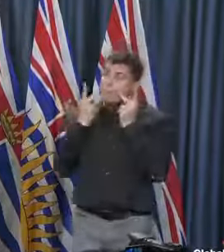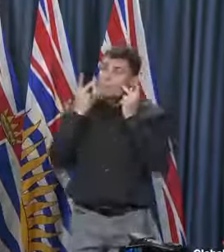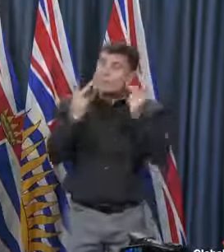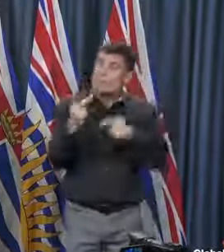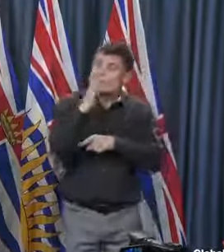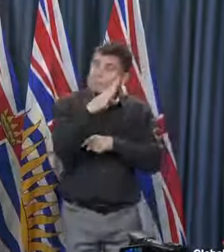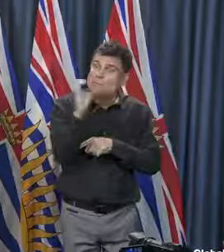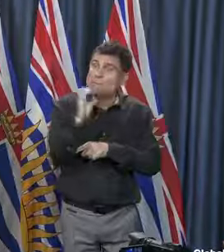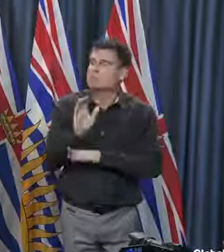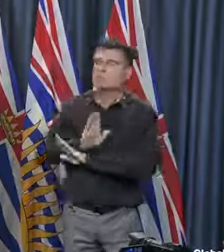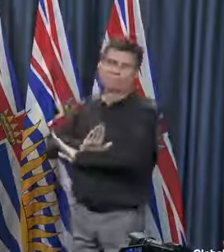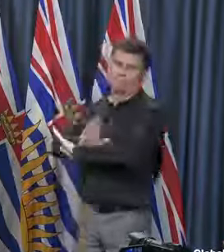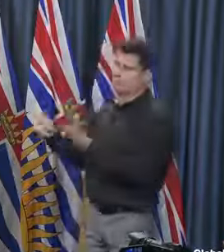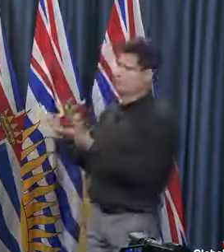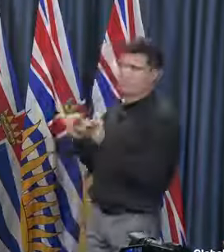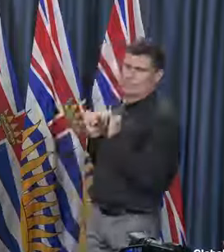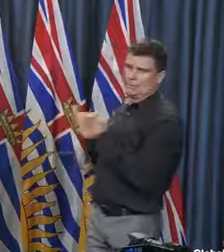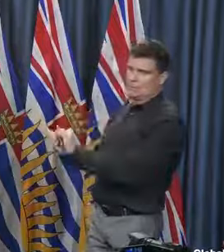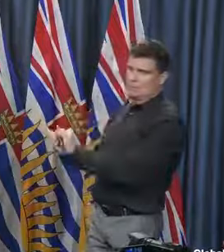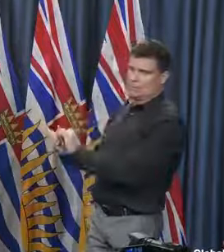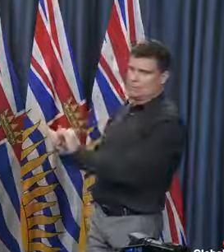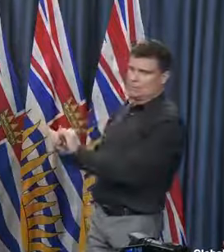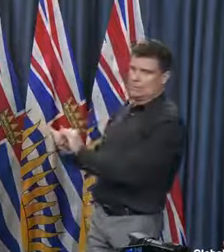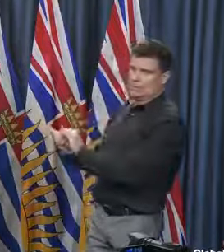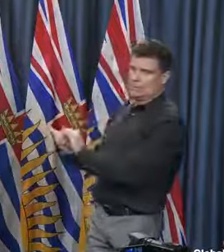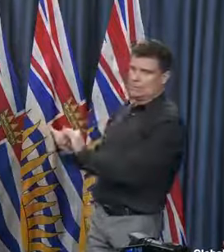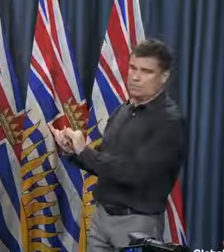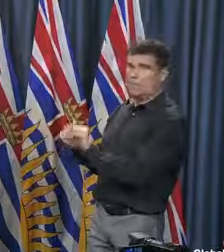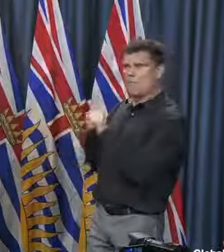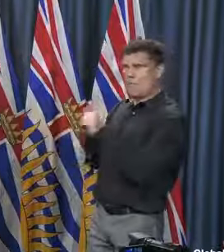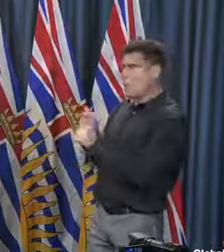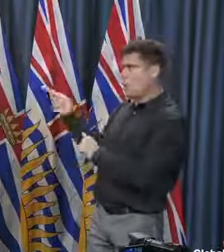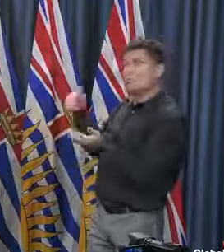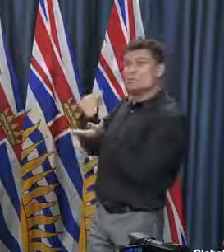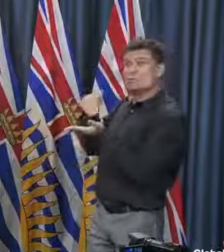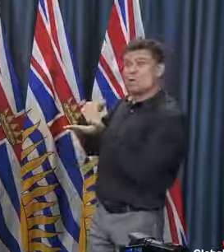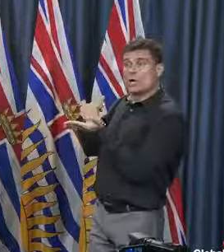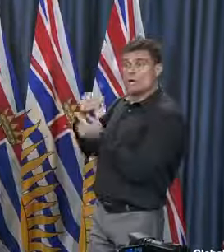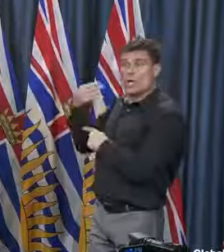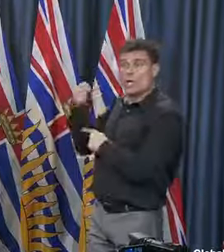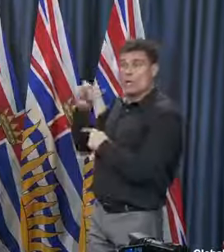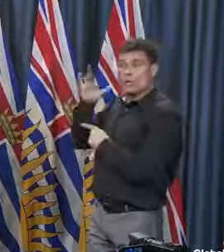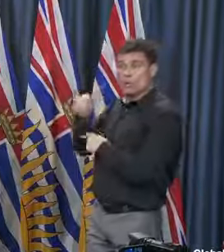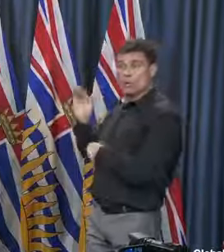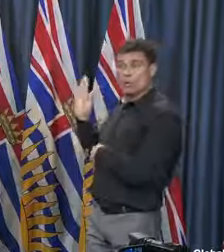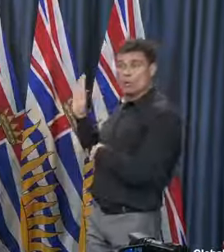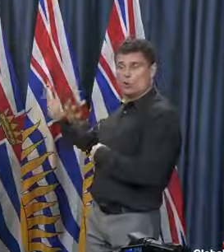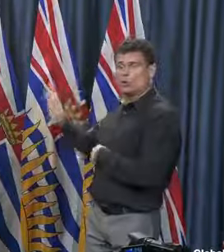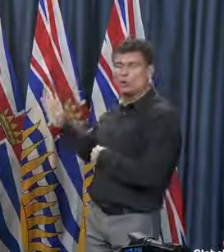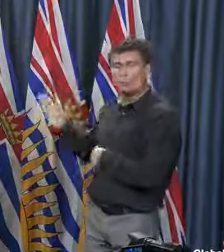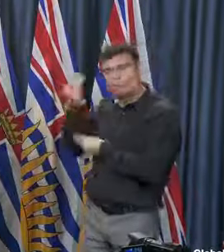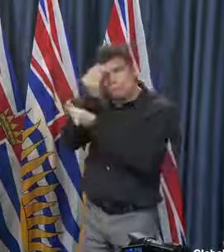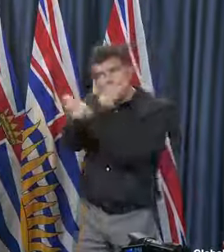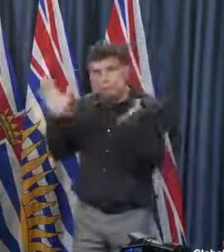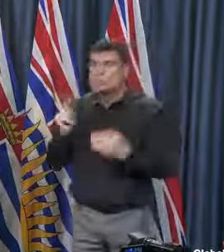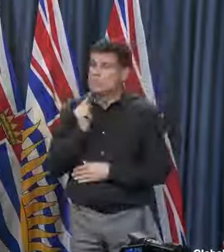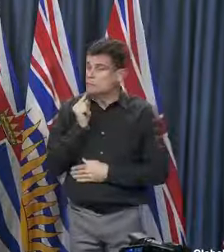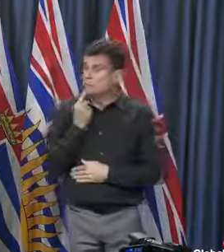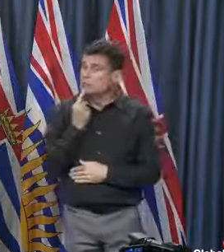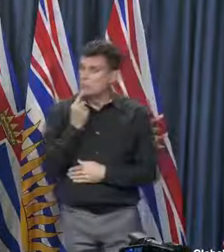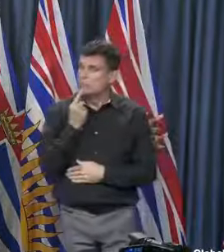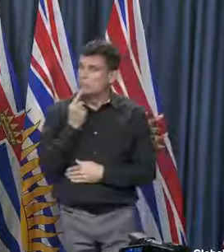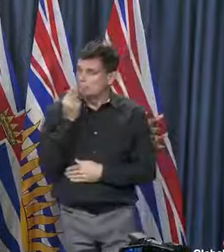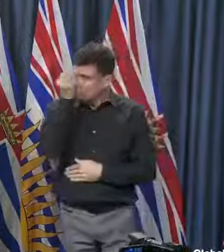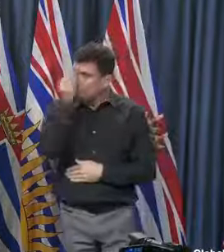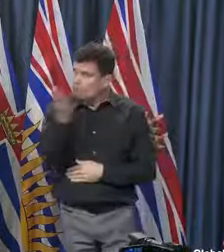has said, it's a very serious and sober report about the number of cases. We now have 103 cases in